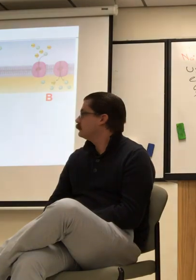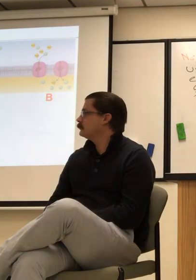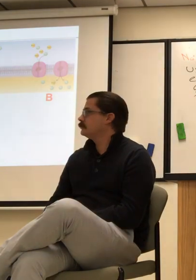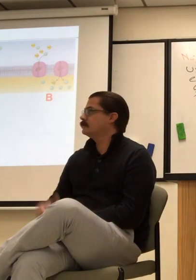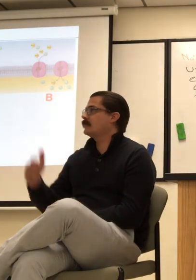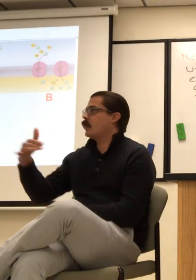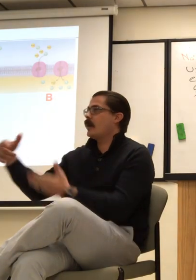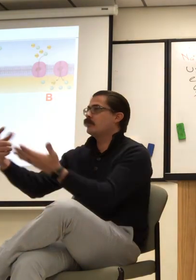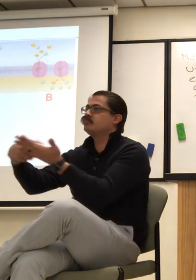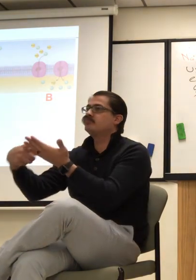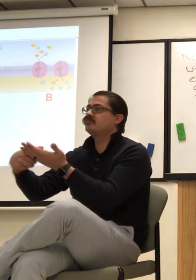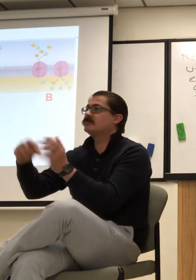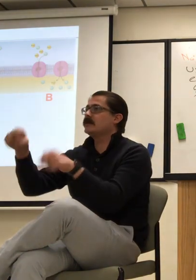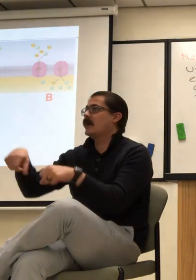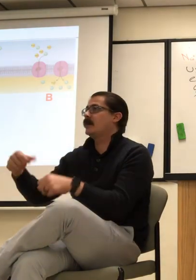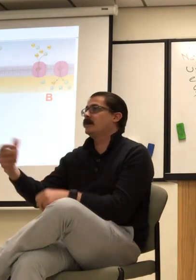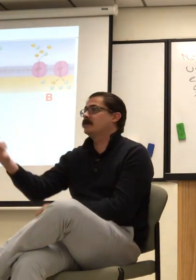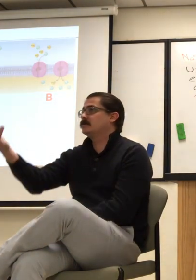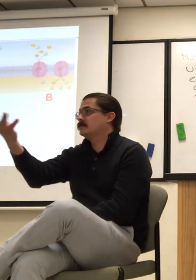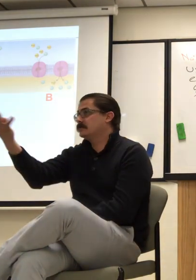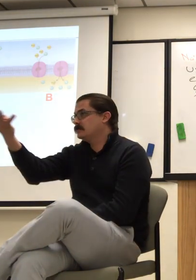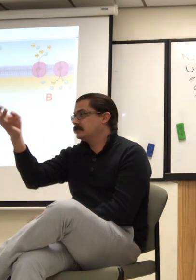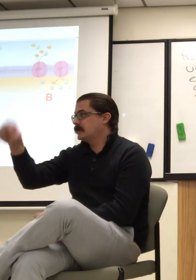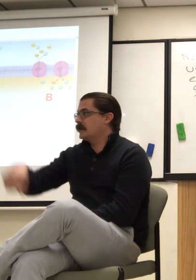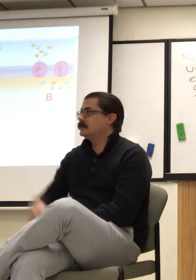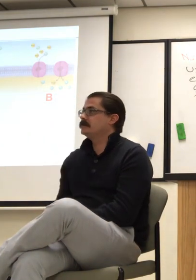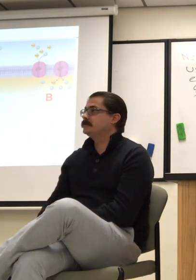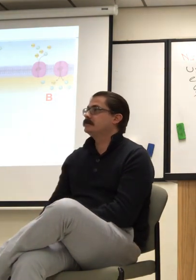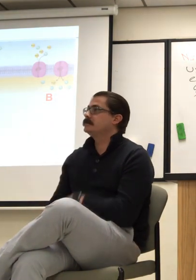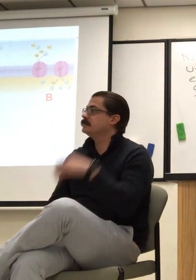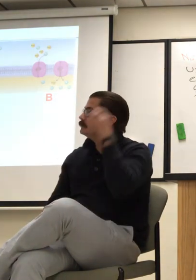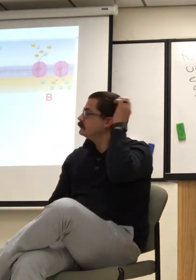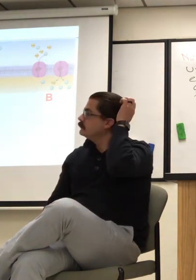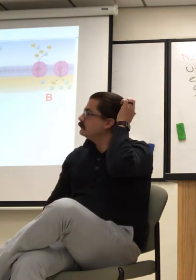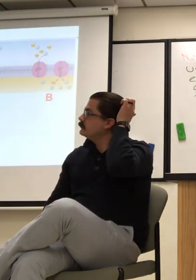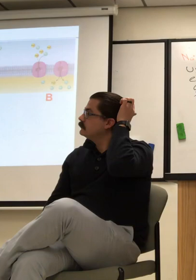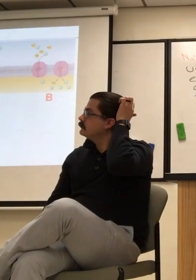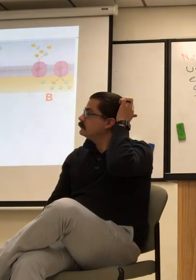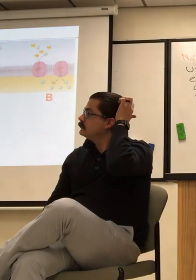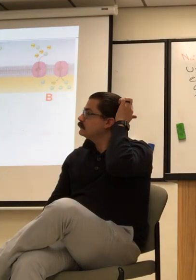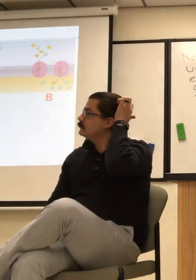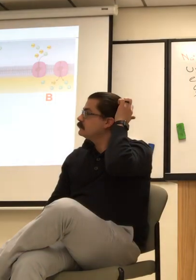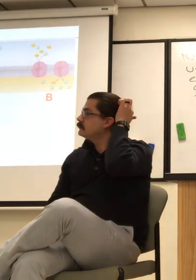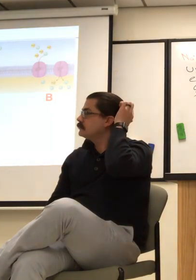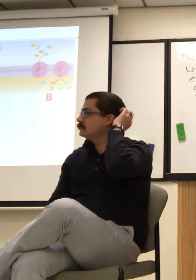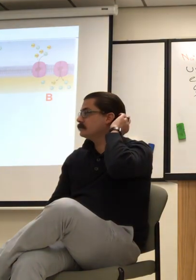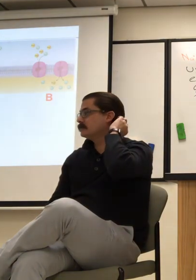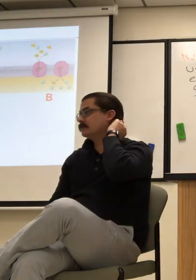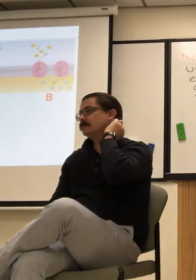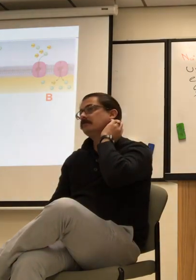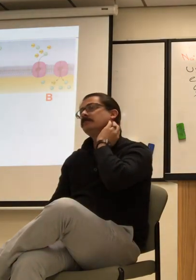go ahead, talk amongst yourselves, answer those three questions for points. I'll check back in just a minute.